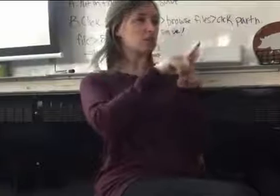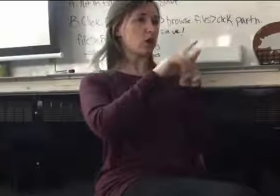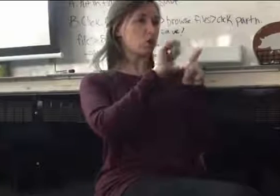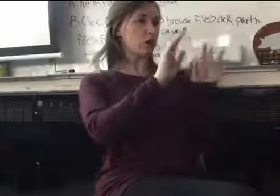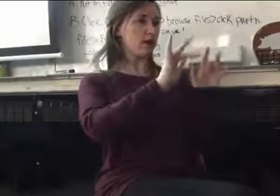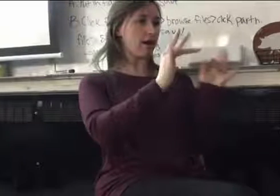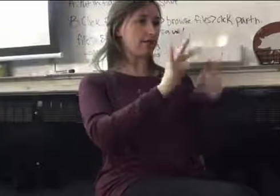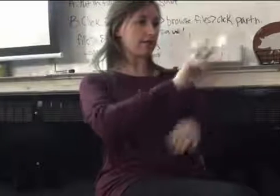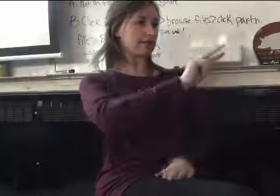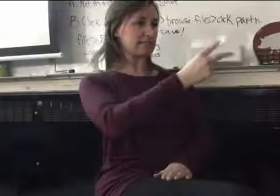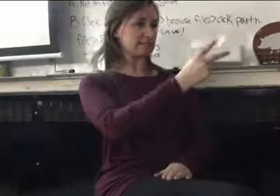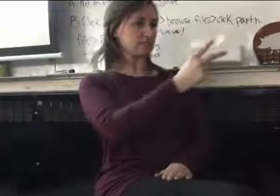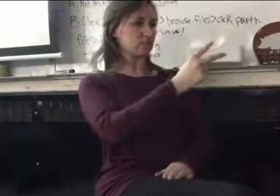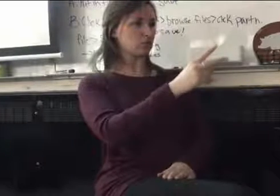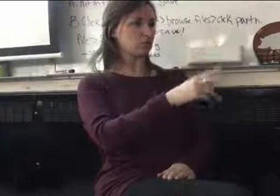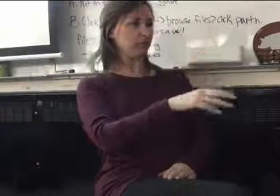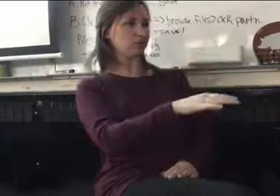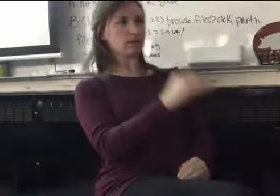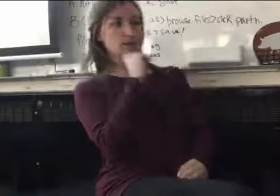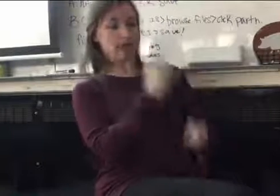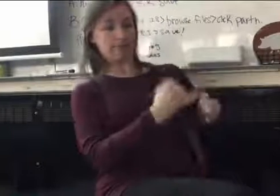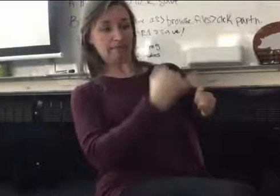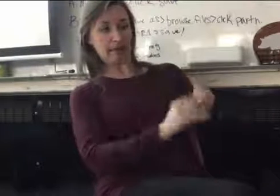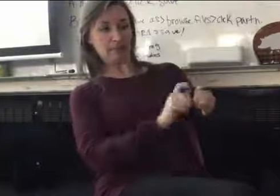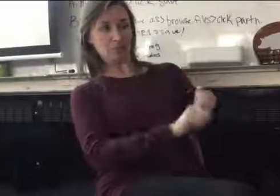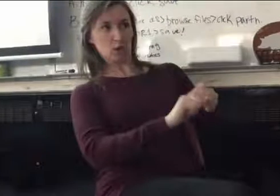highlight your second to last bullet